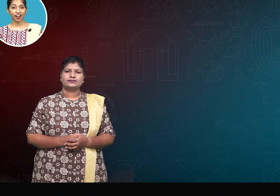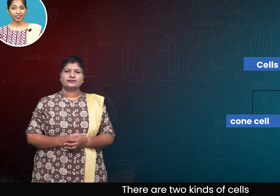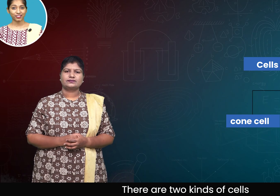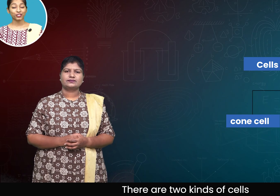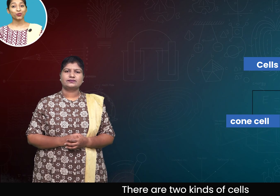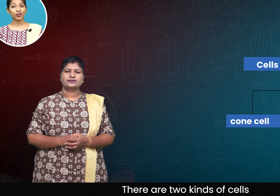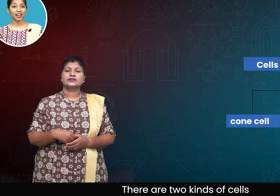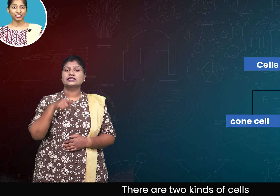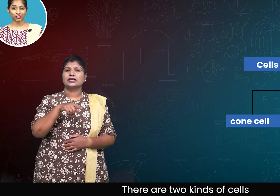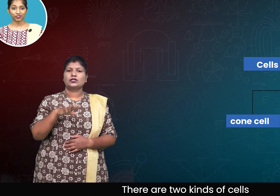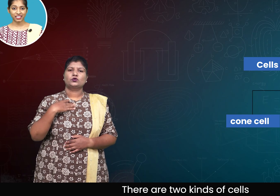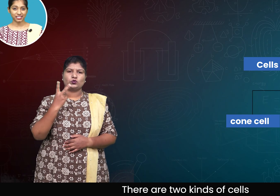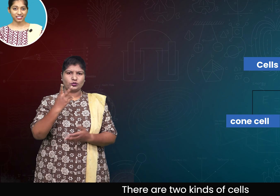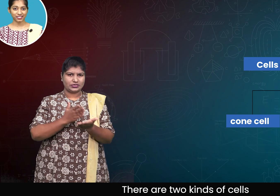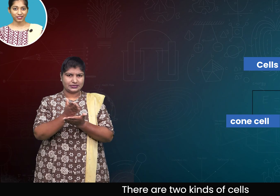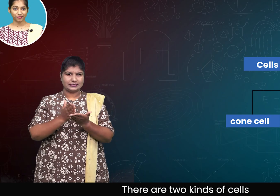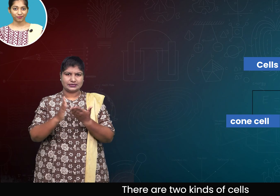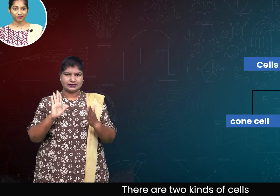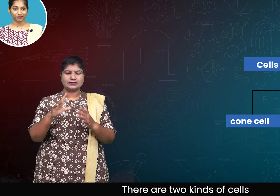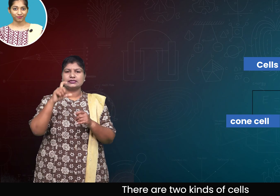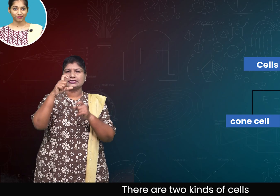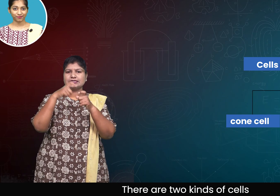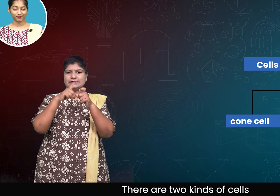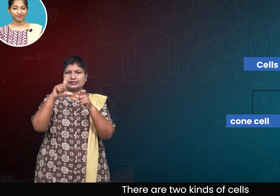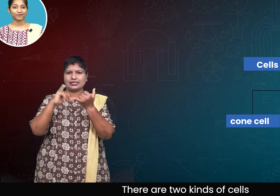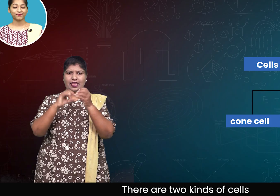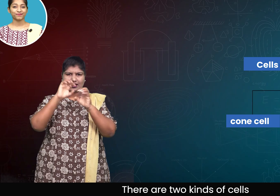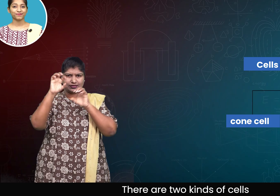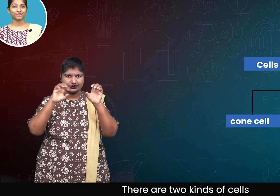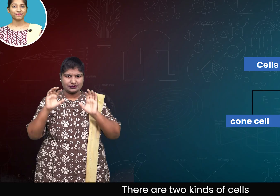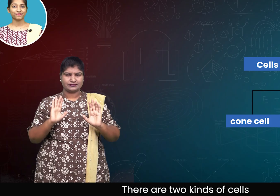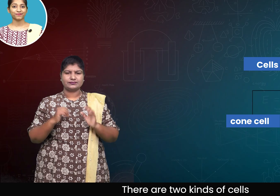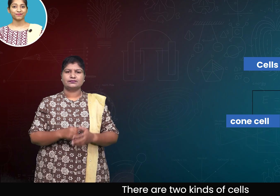There are two kinds of cells: